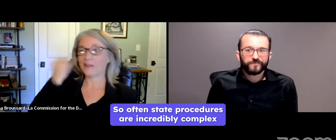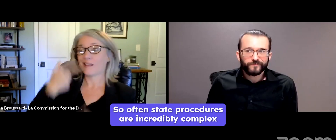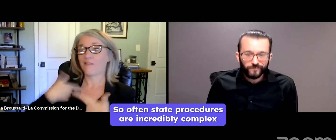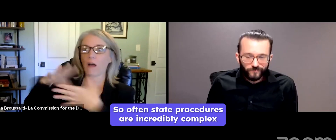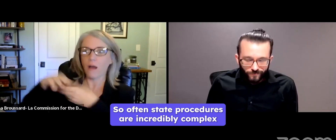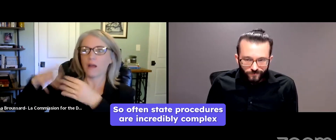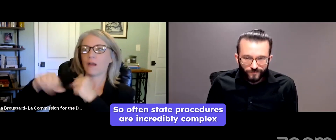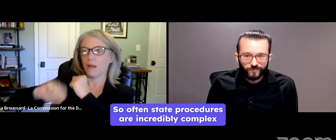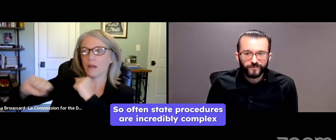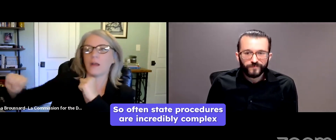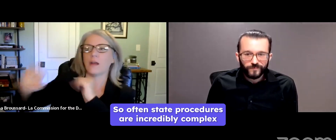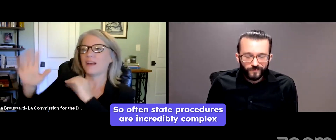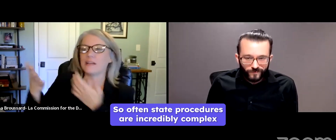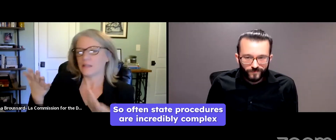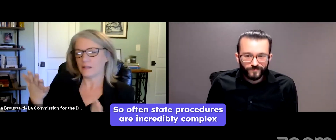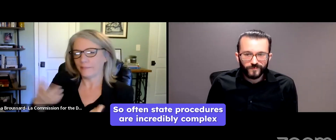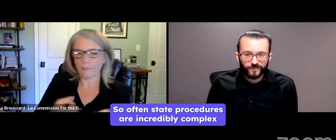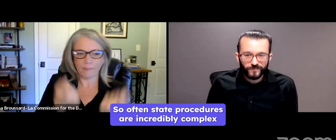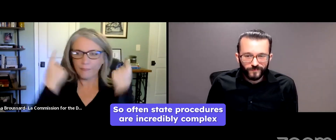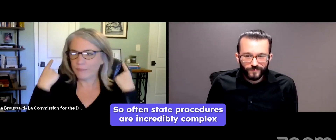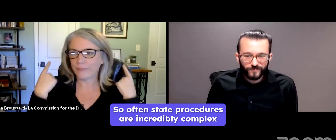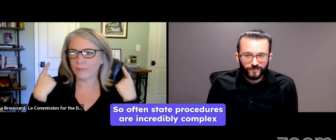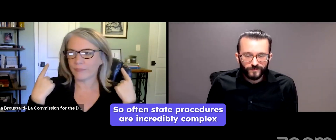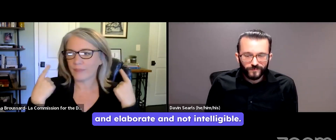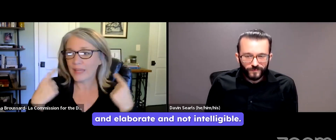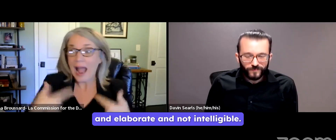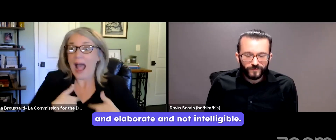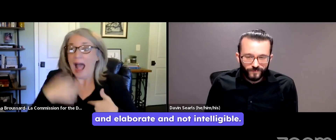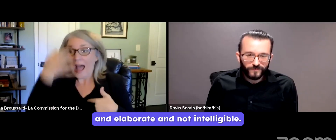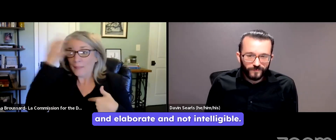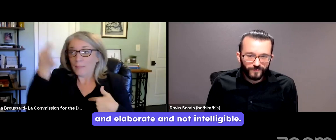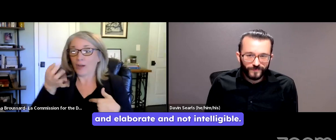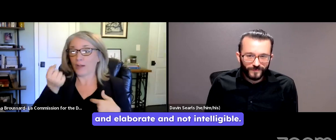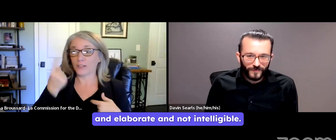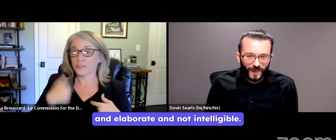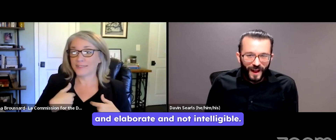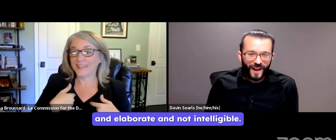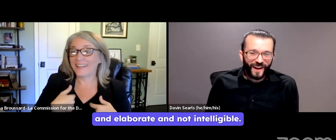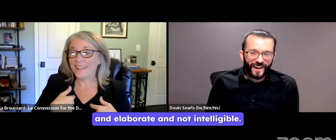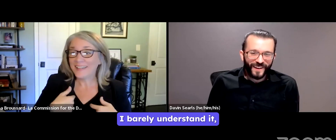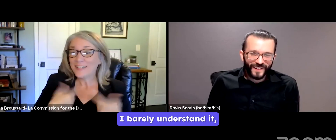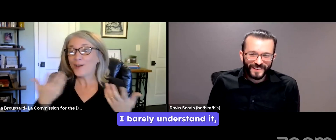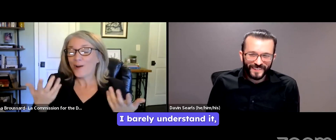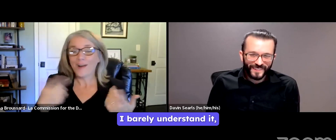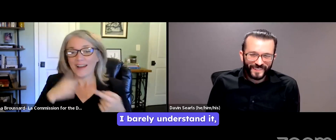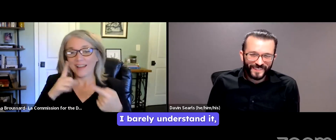So often, state procedures are incredibly complex and elaborate and not intelligible. I barely understand